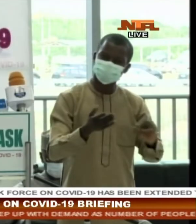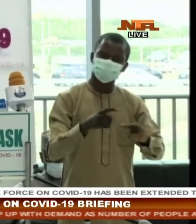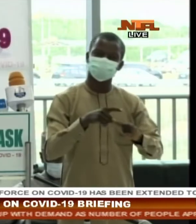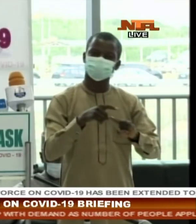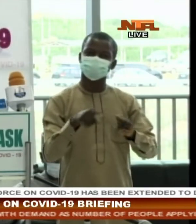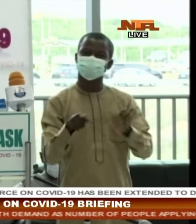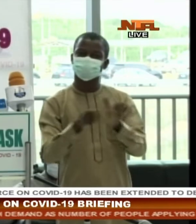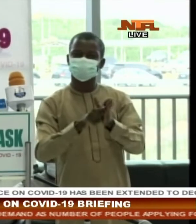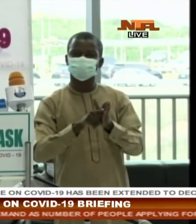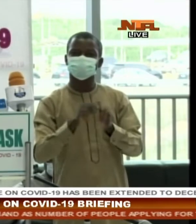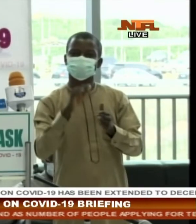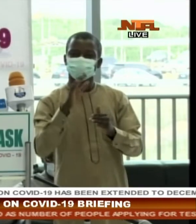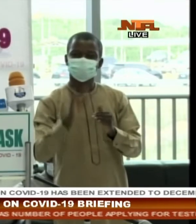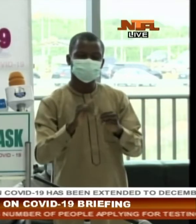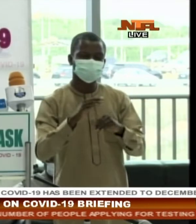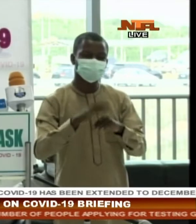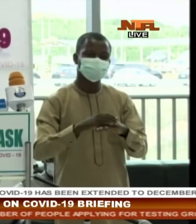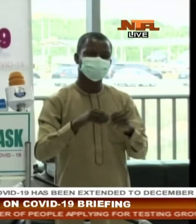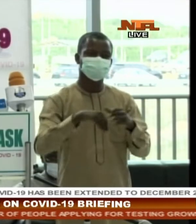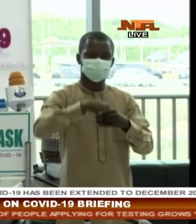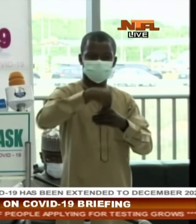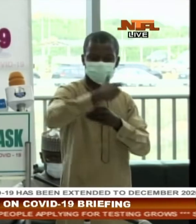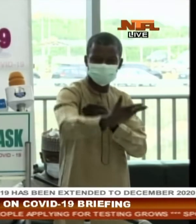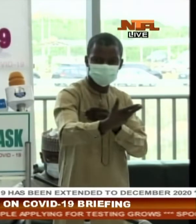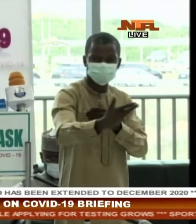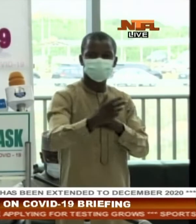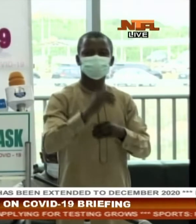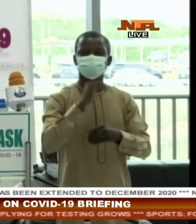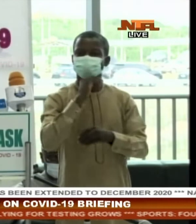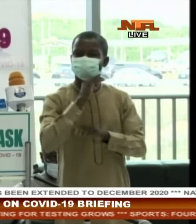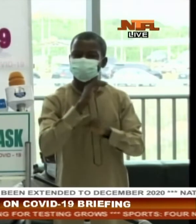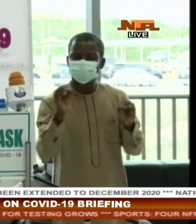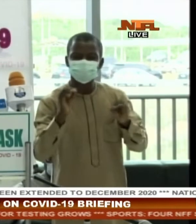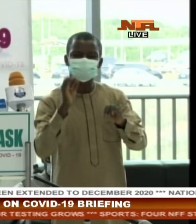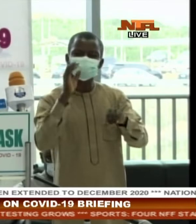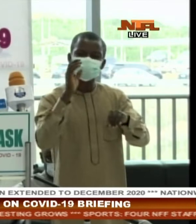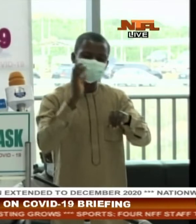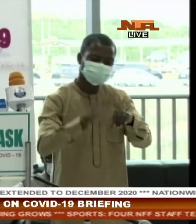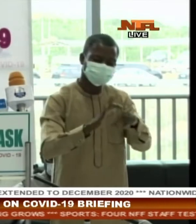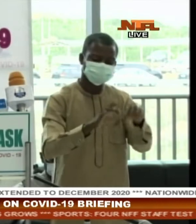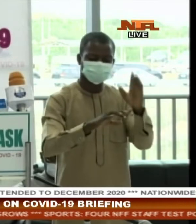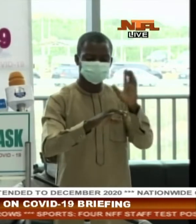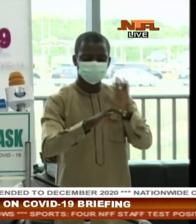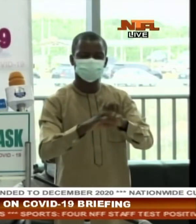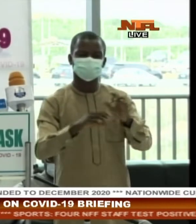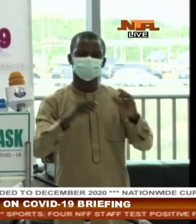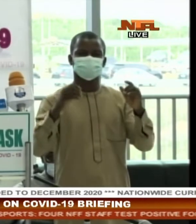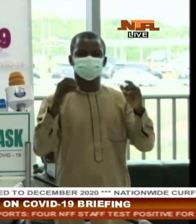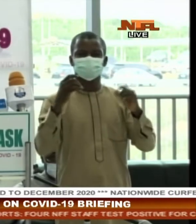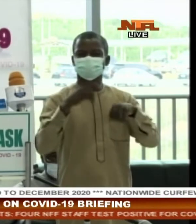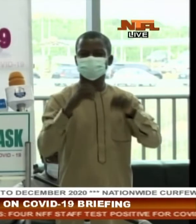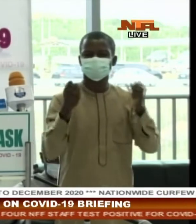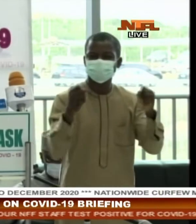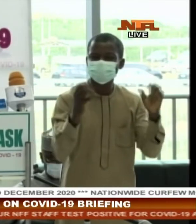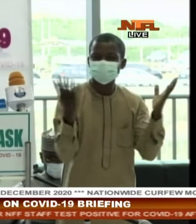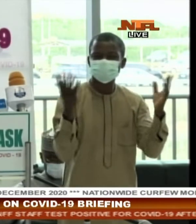on outdoor communal non-contact sports and the use of recreational parks for supervised physical